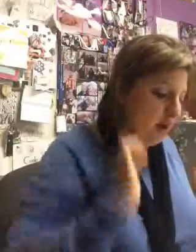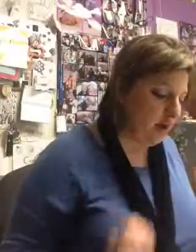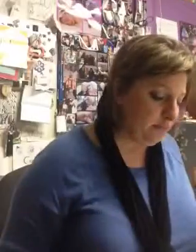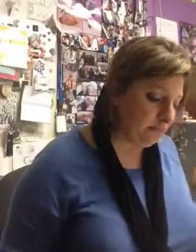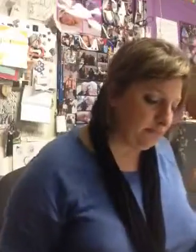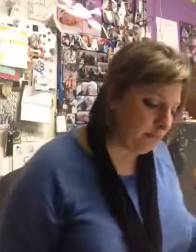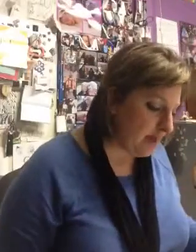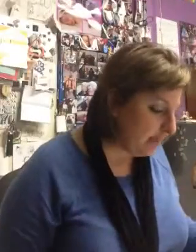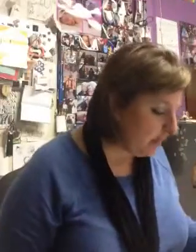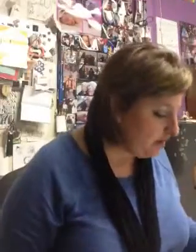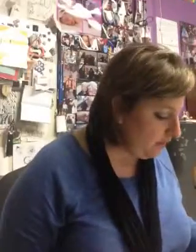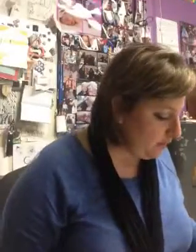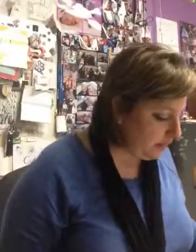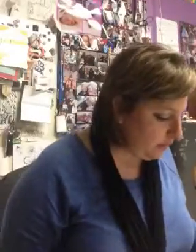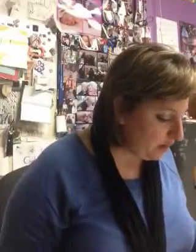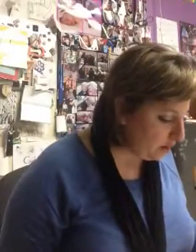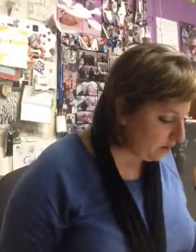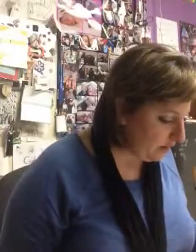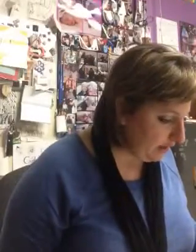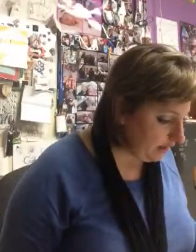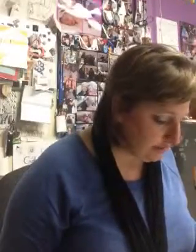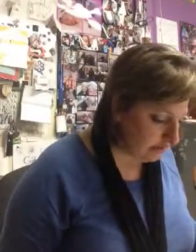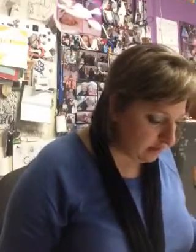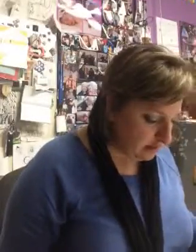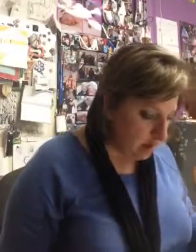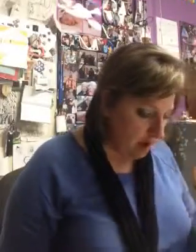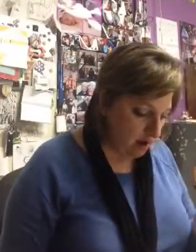I think another one that I want to show is